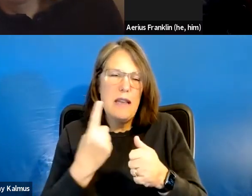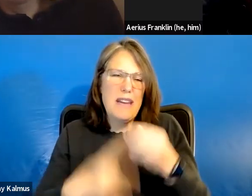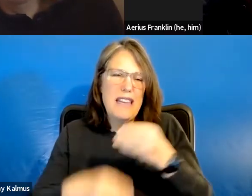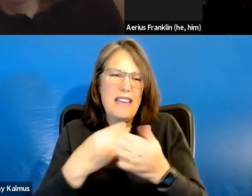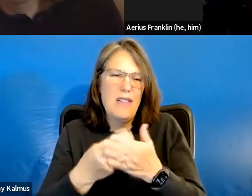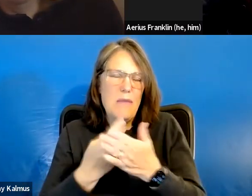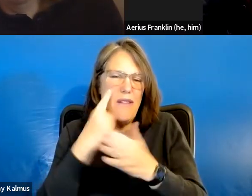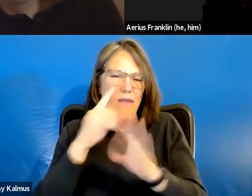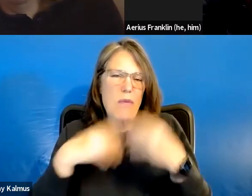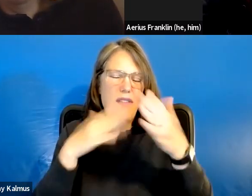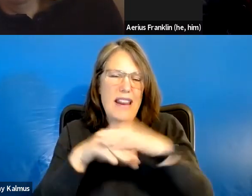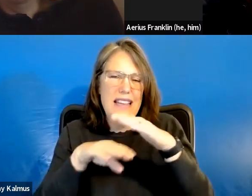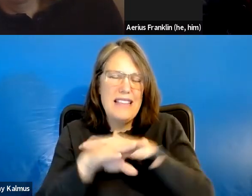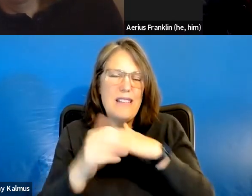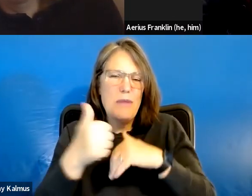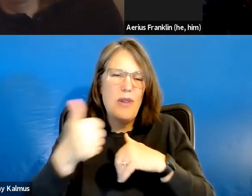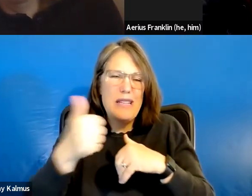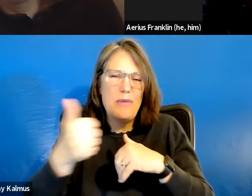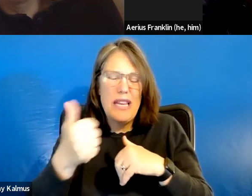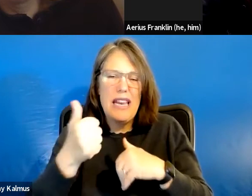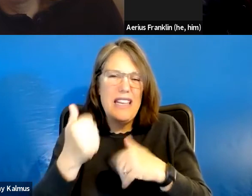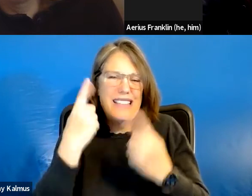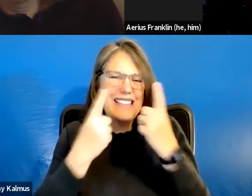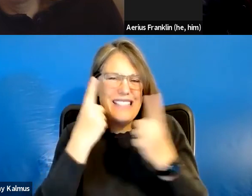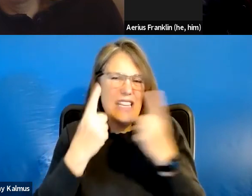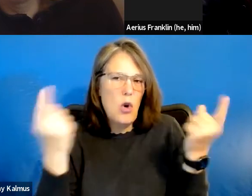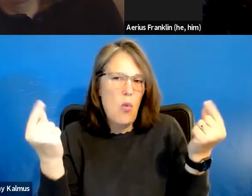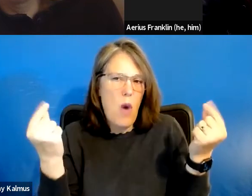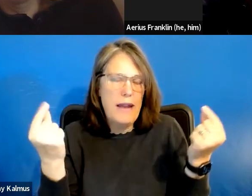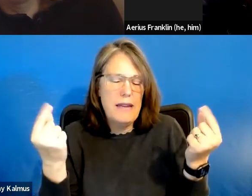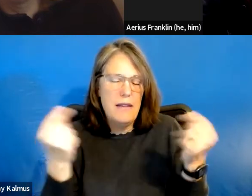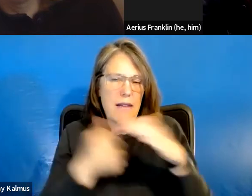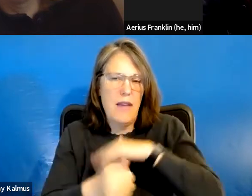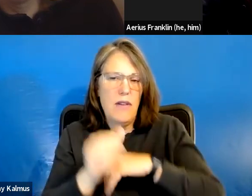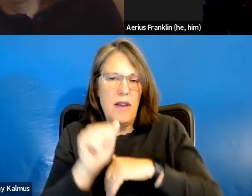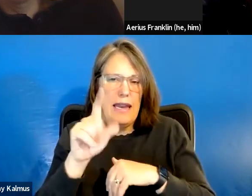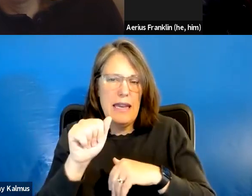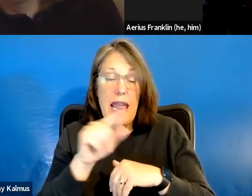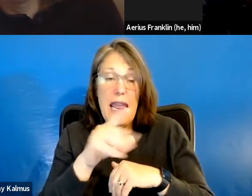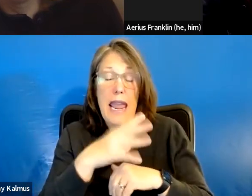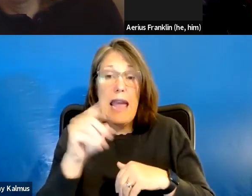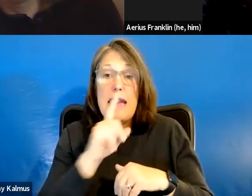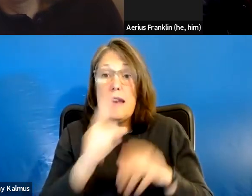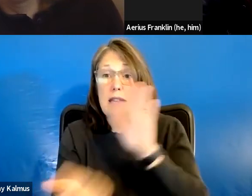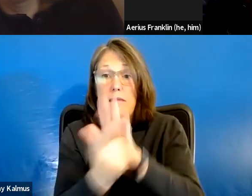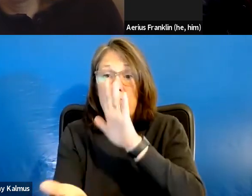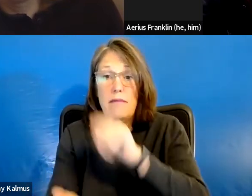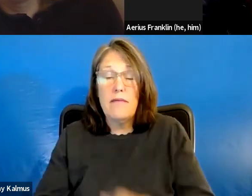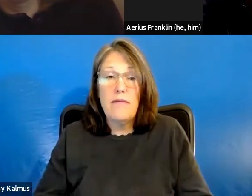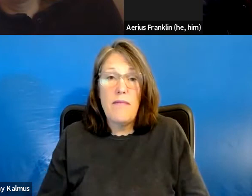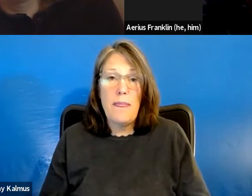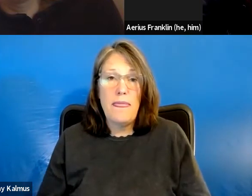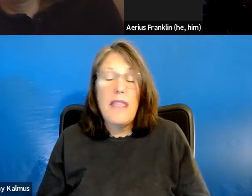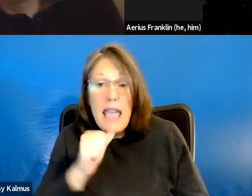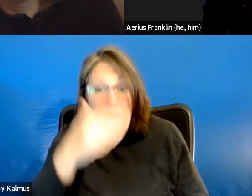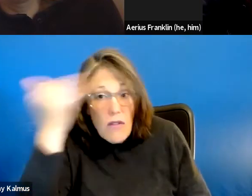for providing accessible transportation would be considered a what under the ADA, and it is illegal. And don't forget